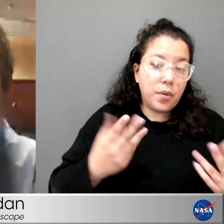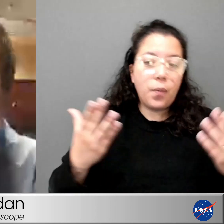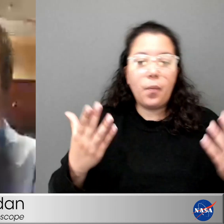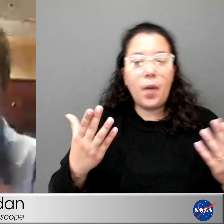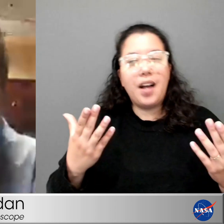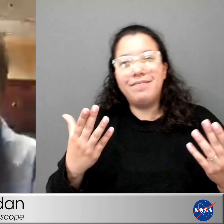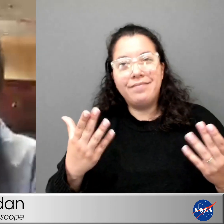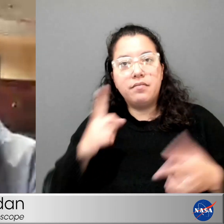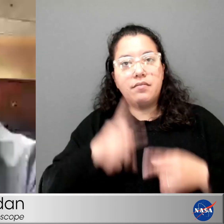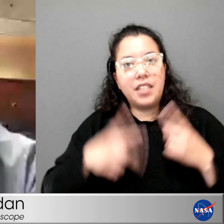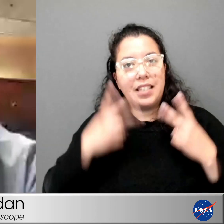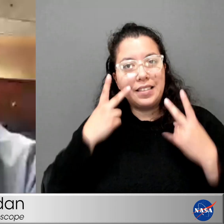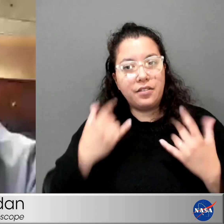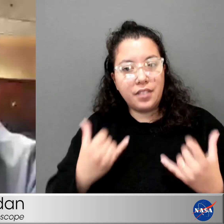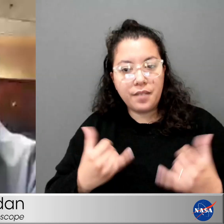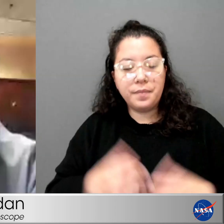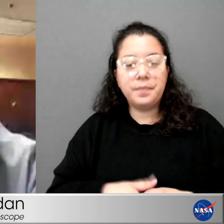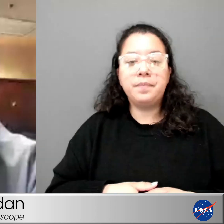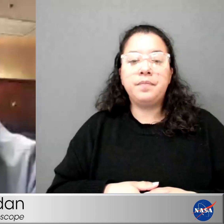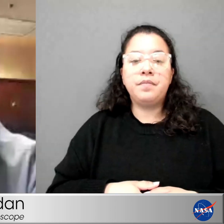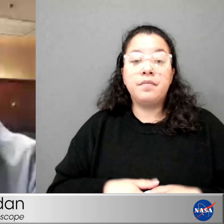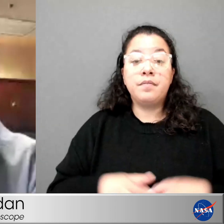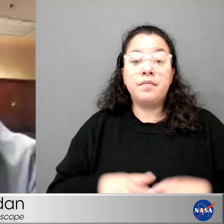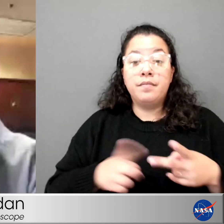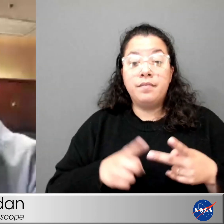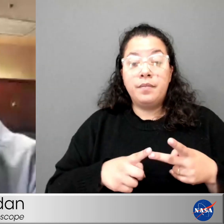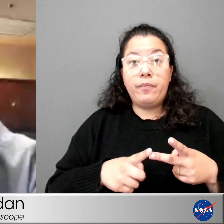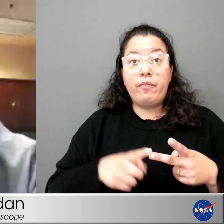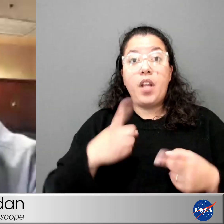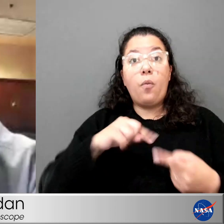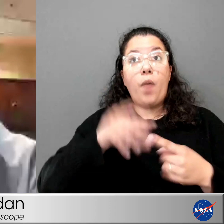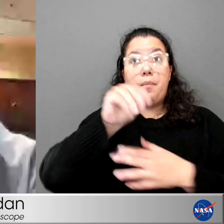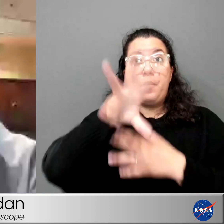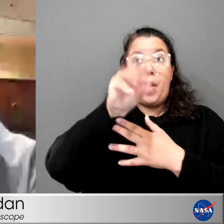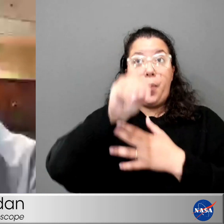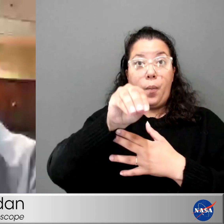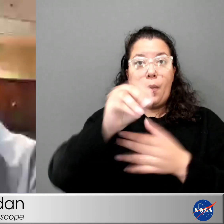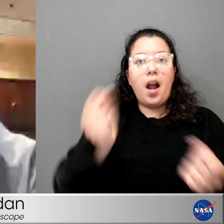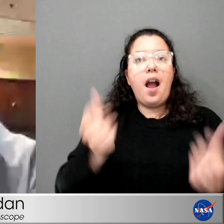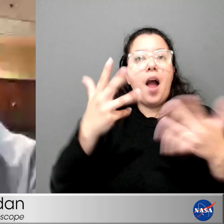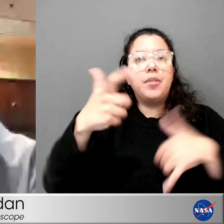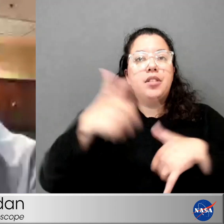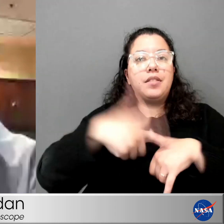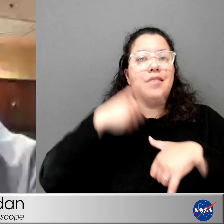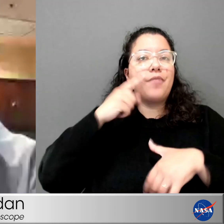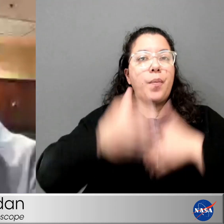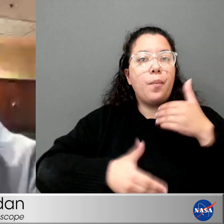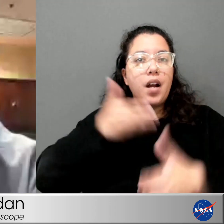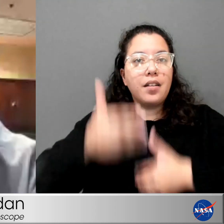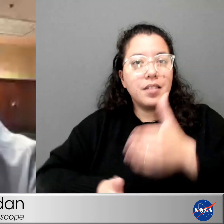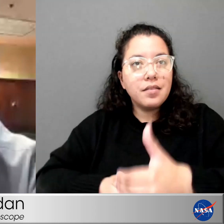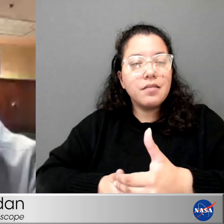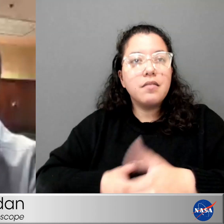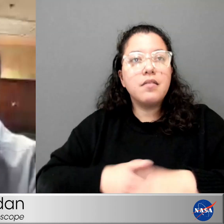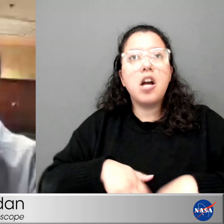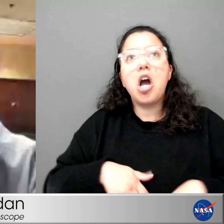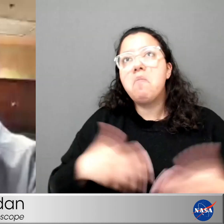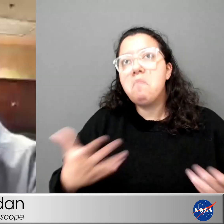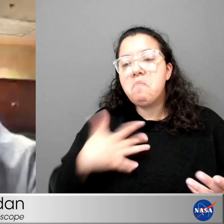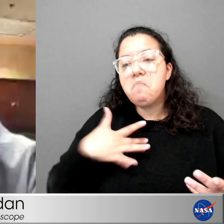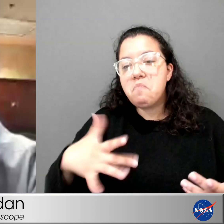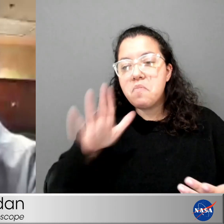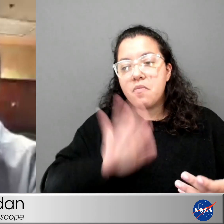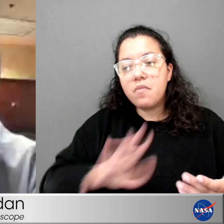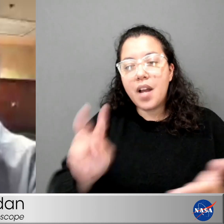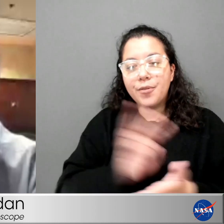much time does it take to process one image? I would say probably on average about 2 weeks end to end